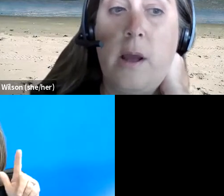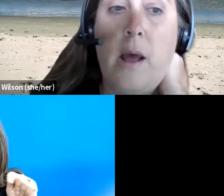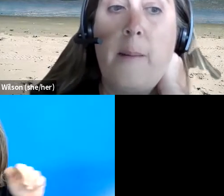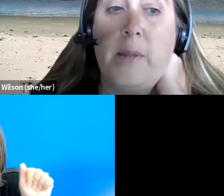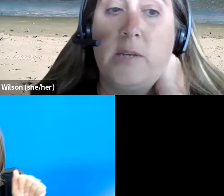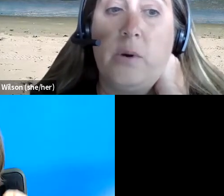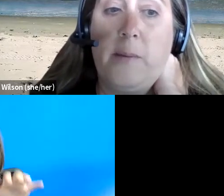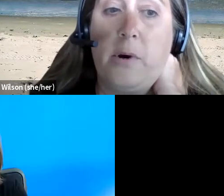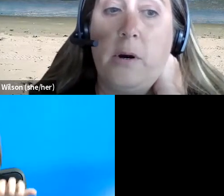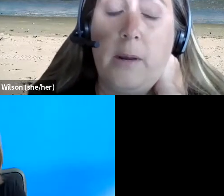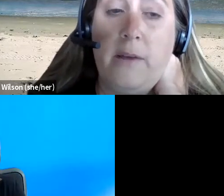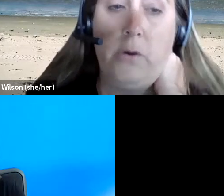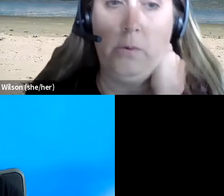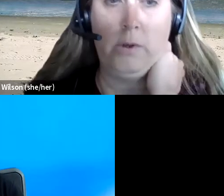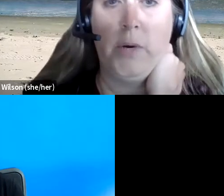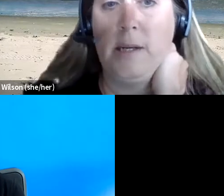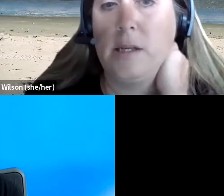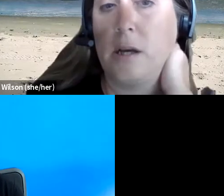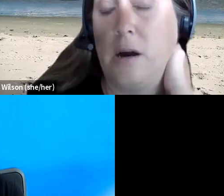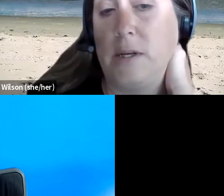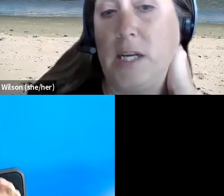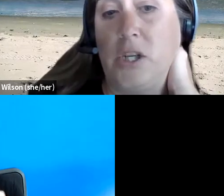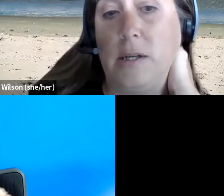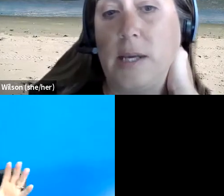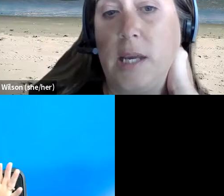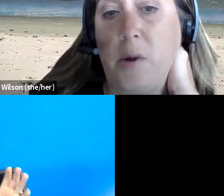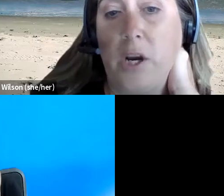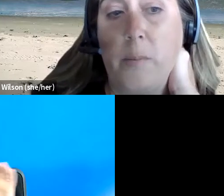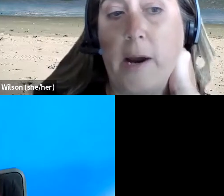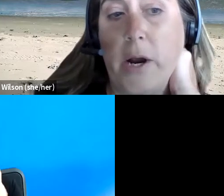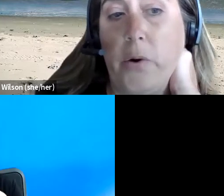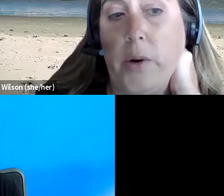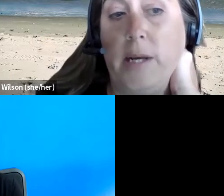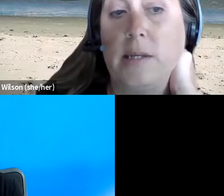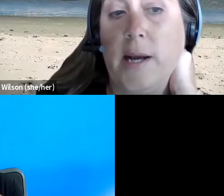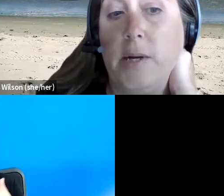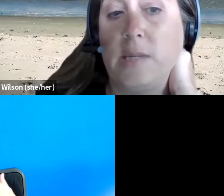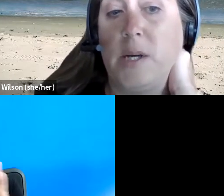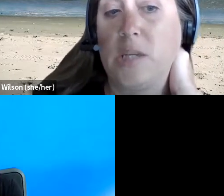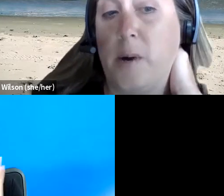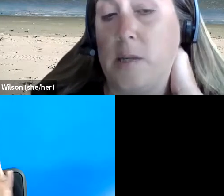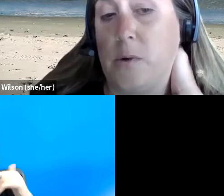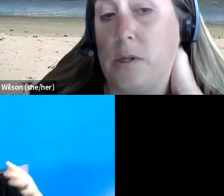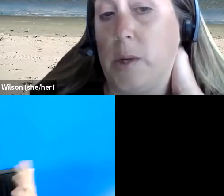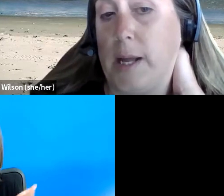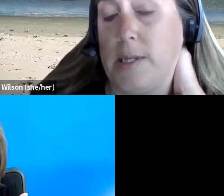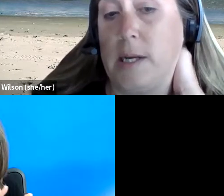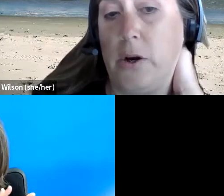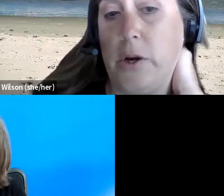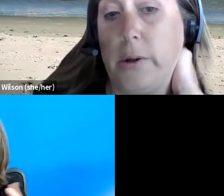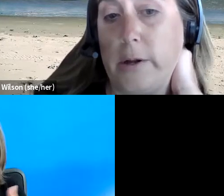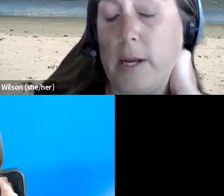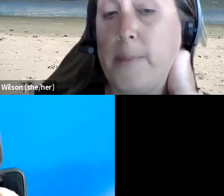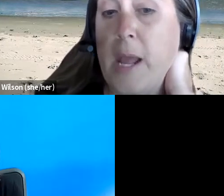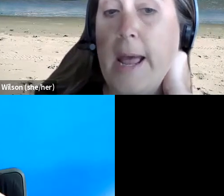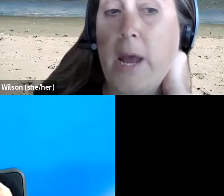keystrokes. Please remember, if you join into the conversation, to keep all your background noise down as much as possible to allow us to